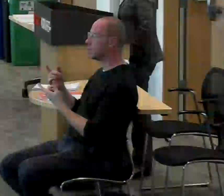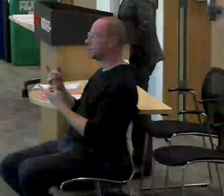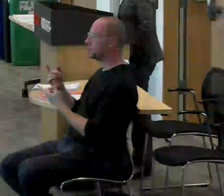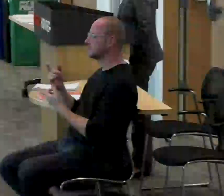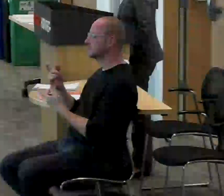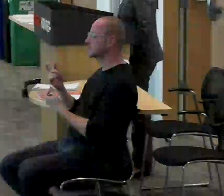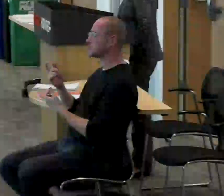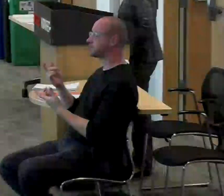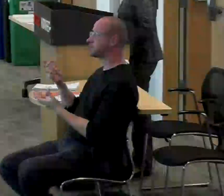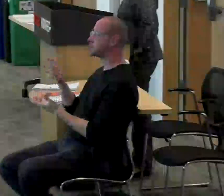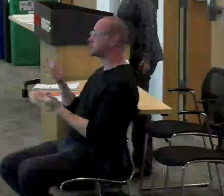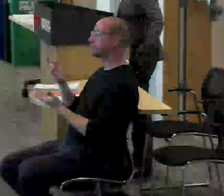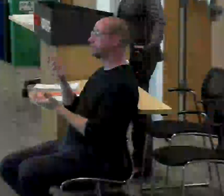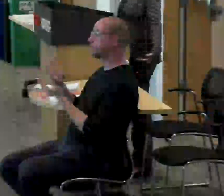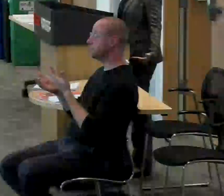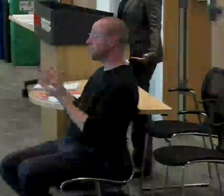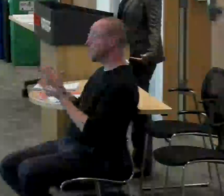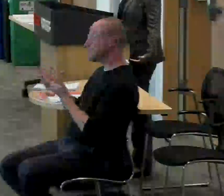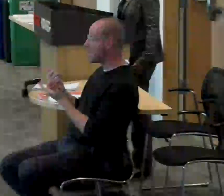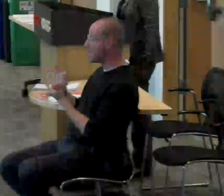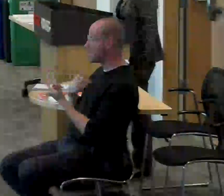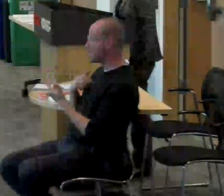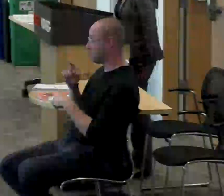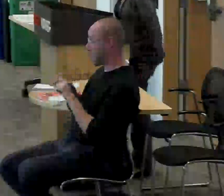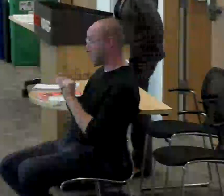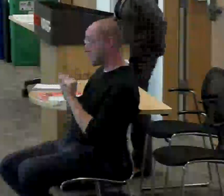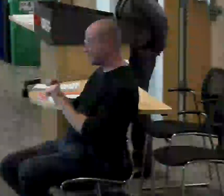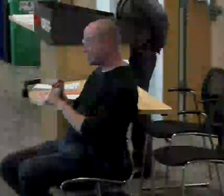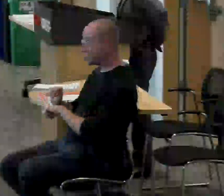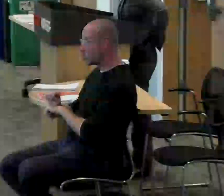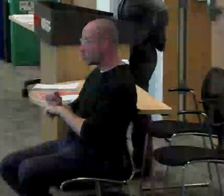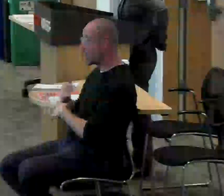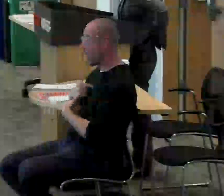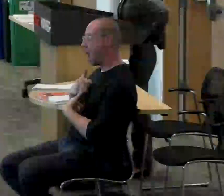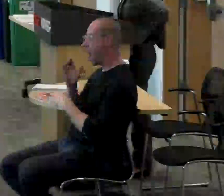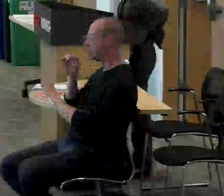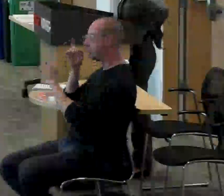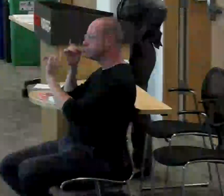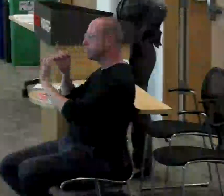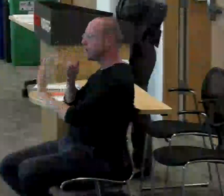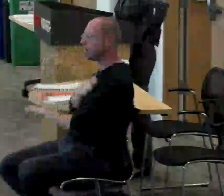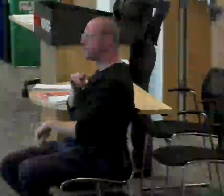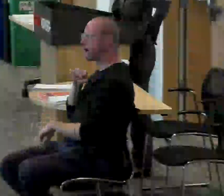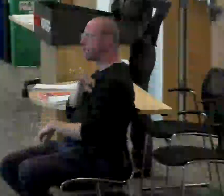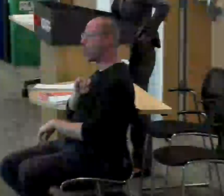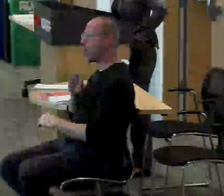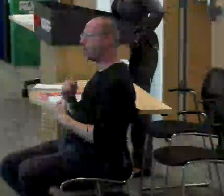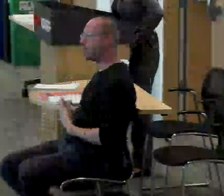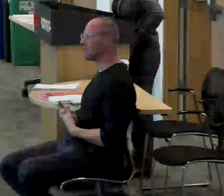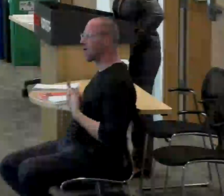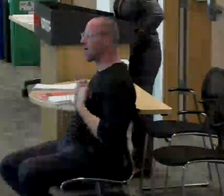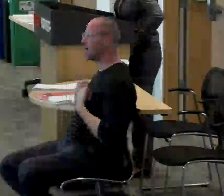account and maintain my level, my quality of life. It's a way to maintain quality of life as you age.